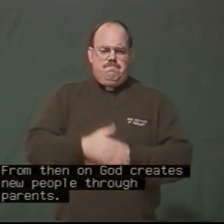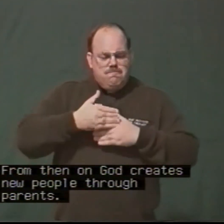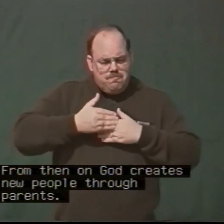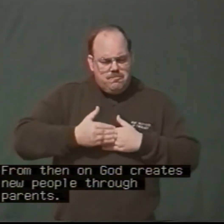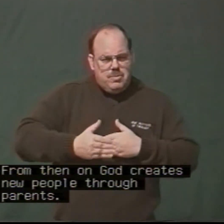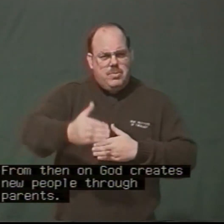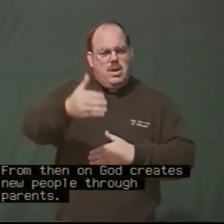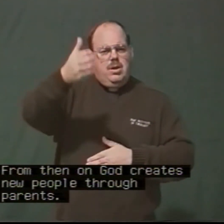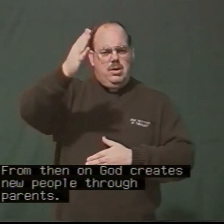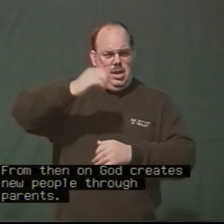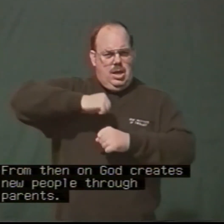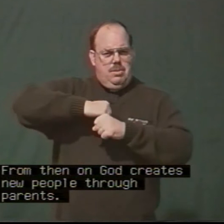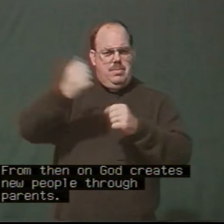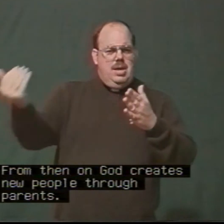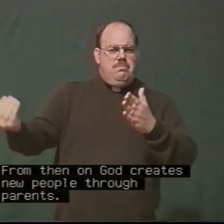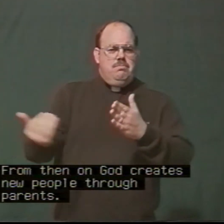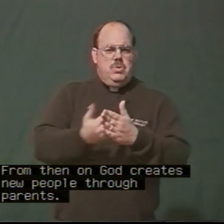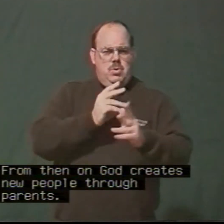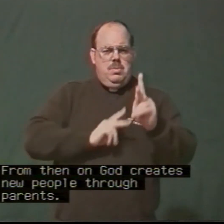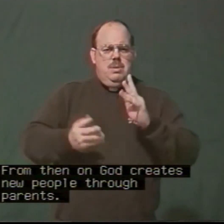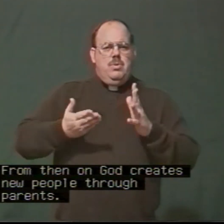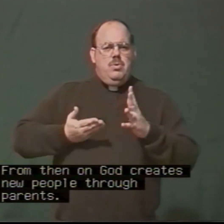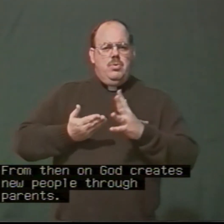From then on, God creates new people through parents,